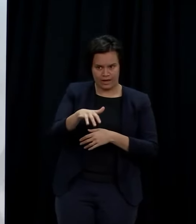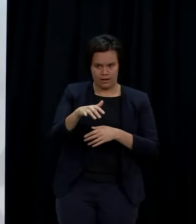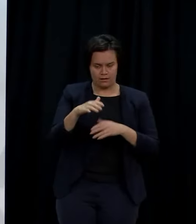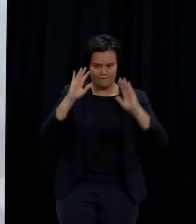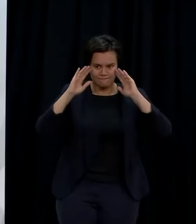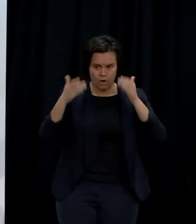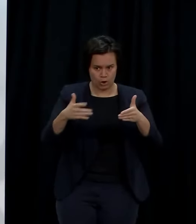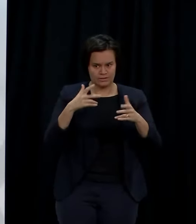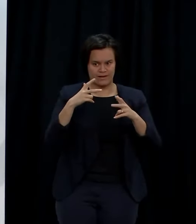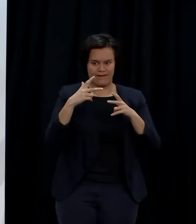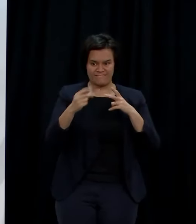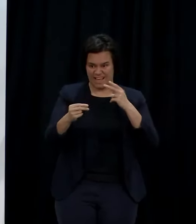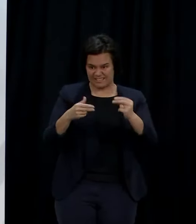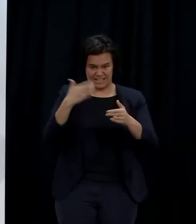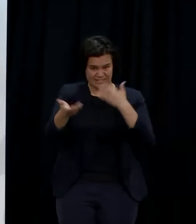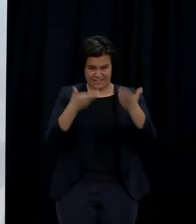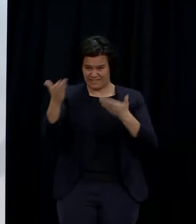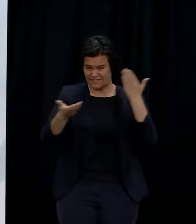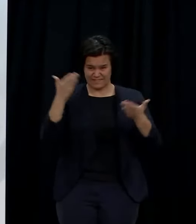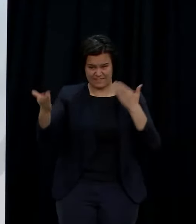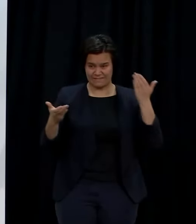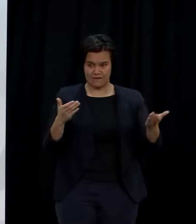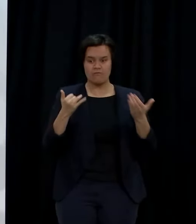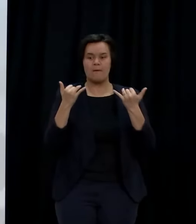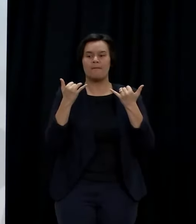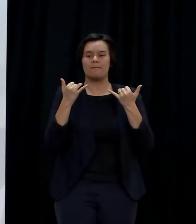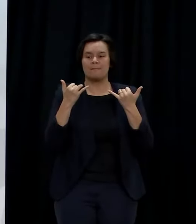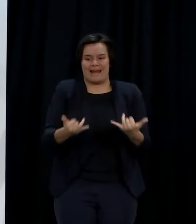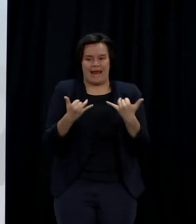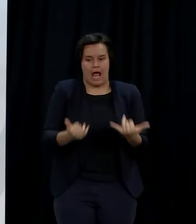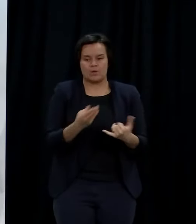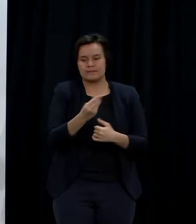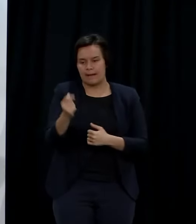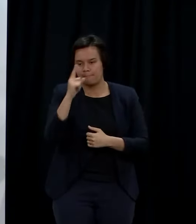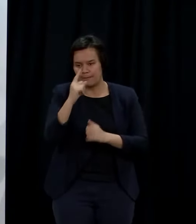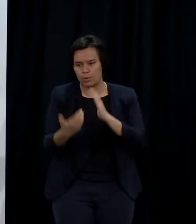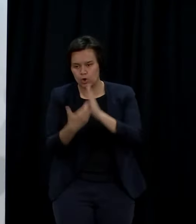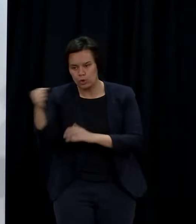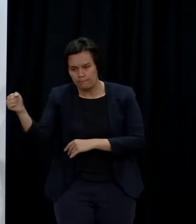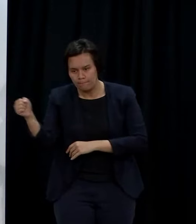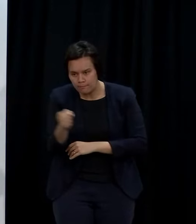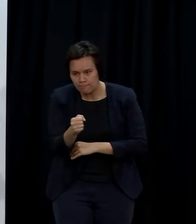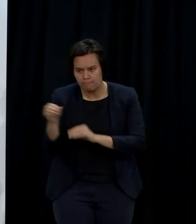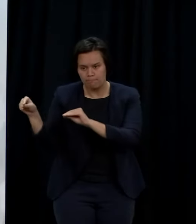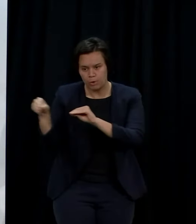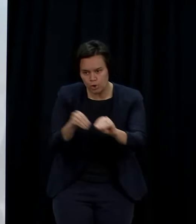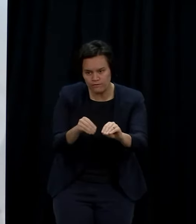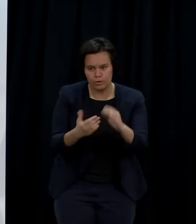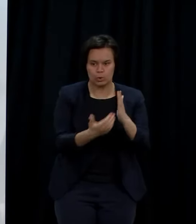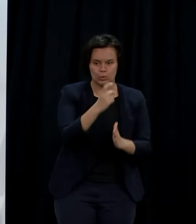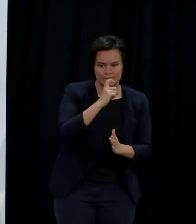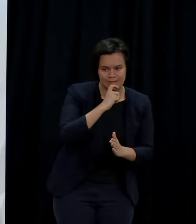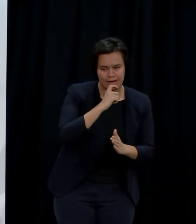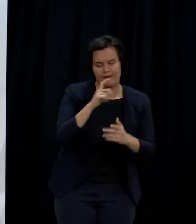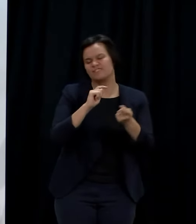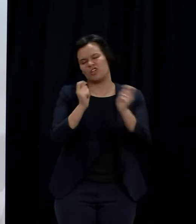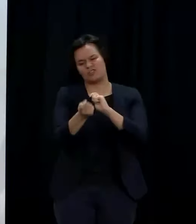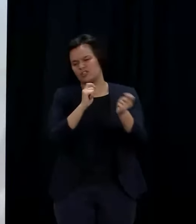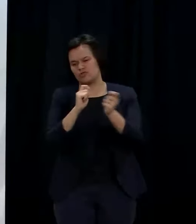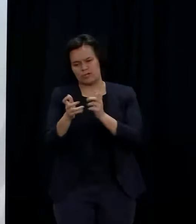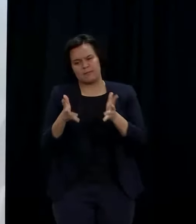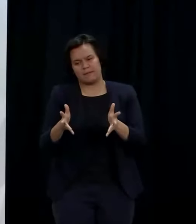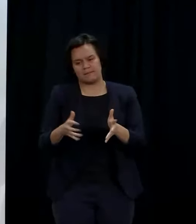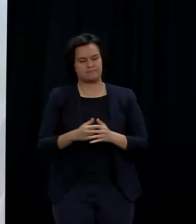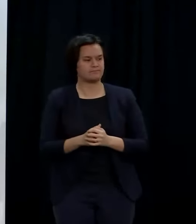vaccinated, having already been offered and changed their position. With Auckland being included in that Auckland level